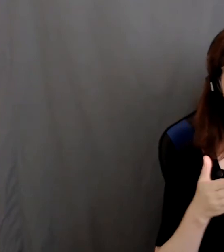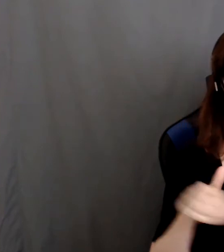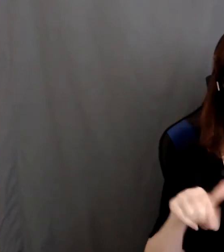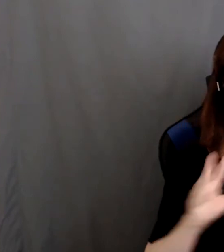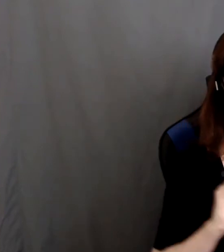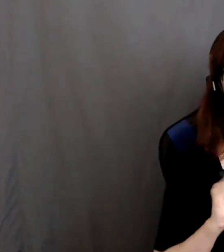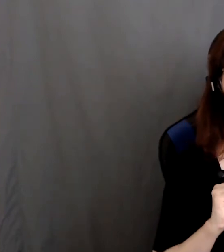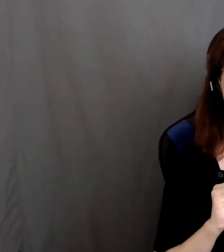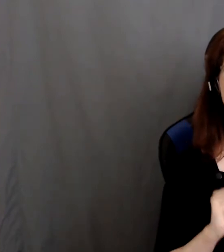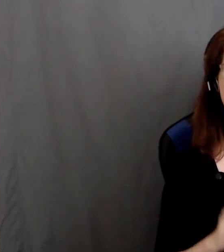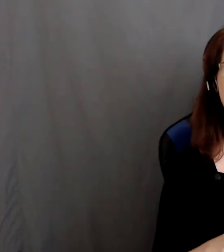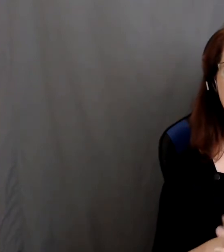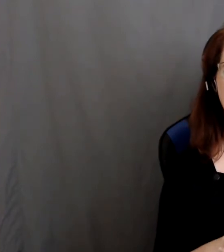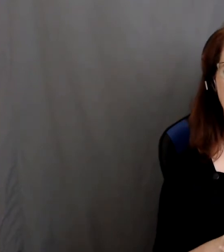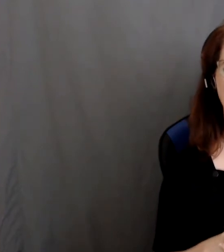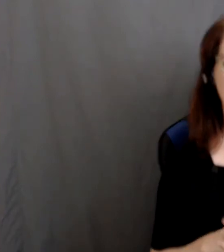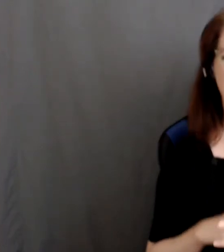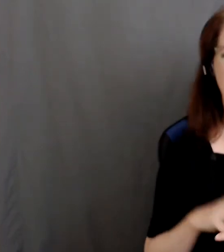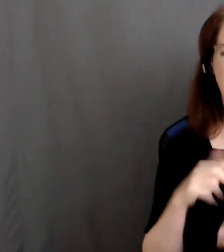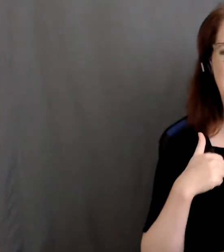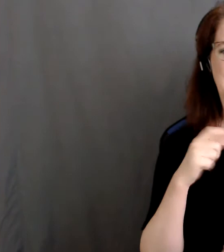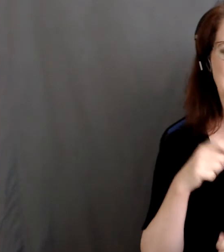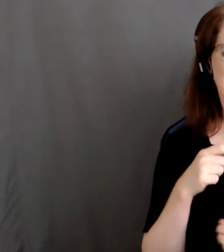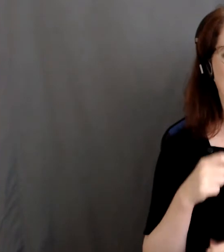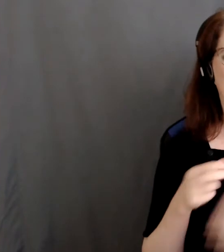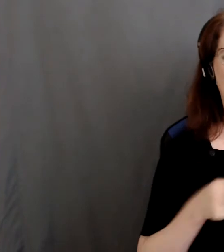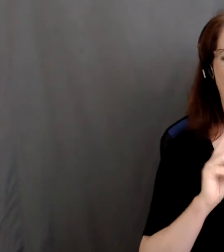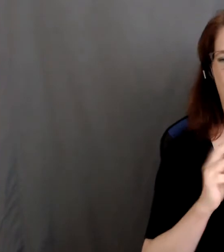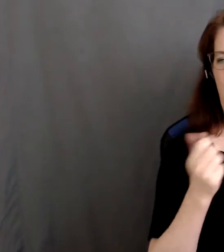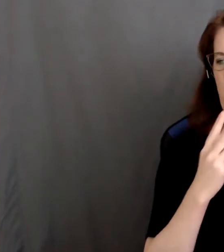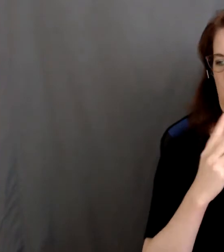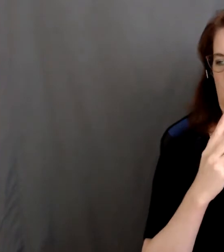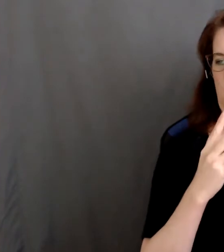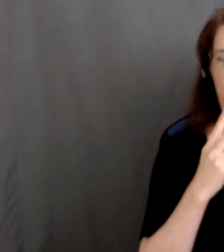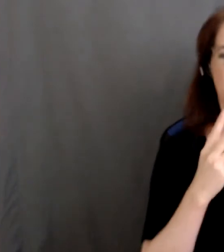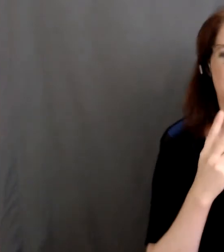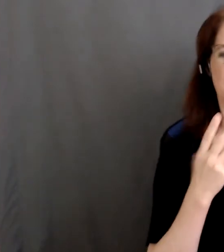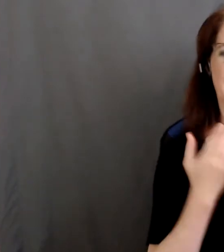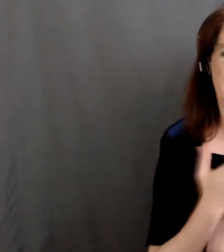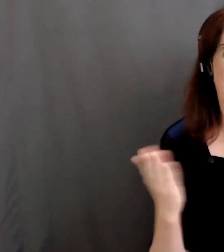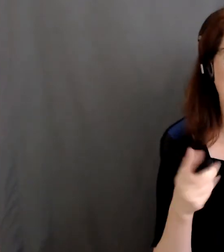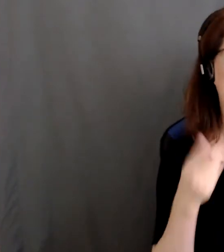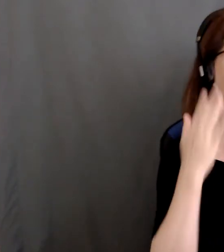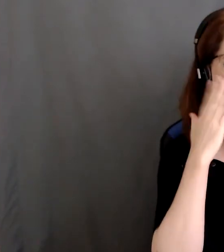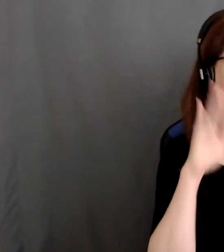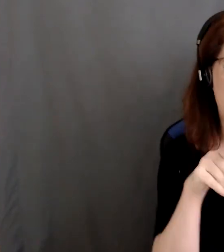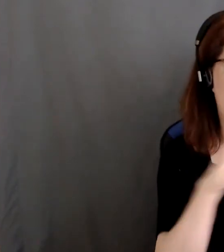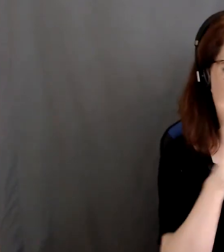session. I just need to go over a couple of housekeeping tips that I'm sure you haven't heard before.